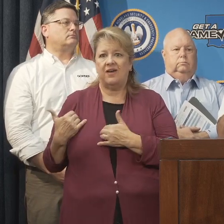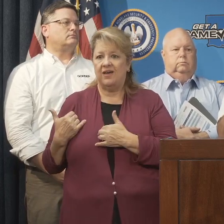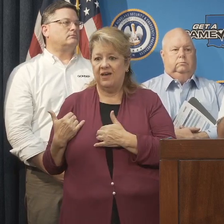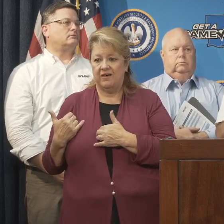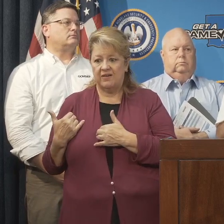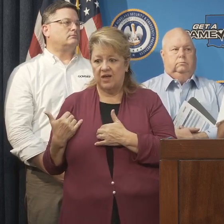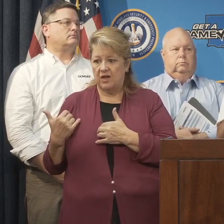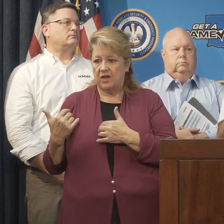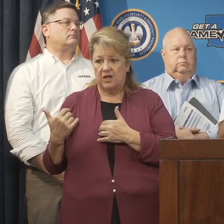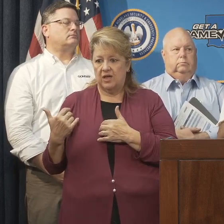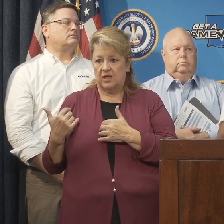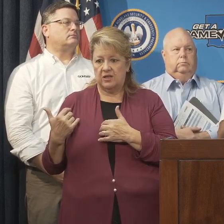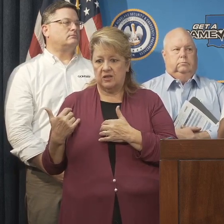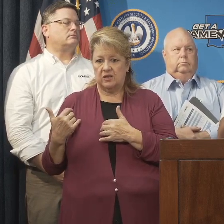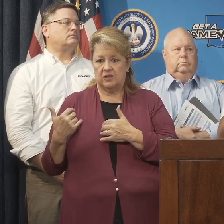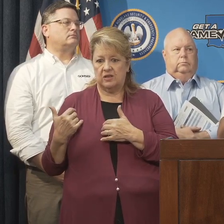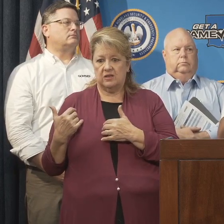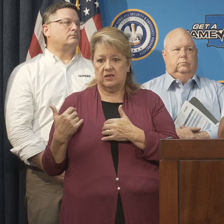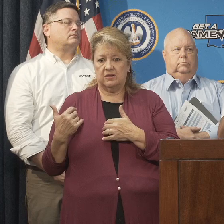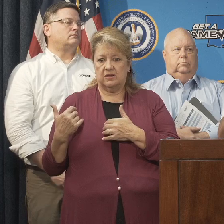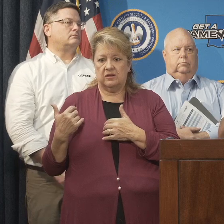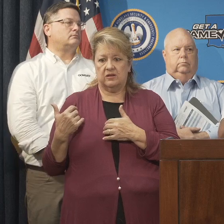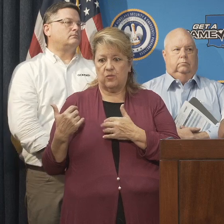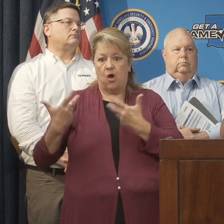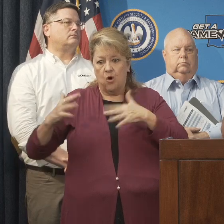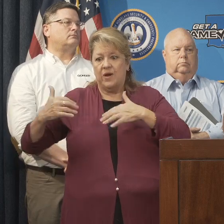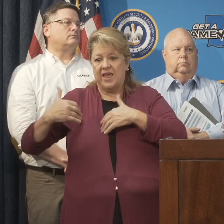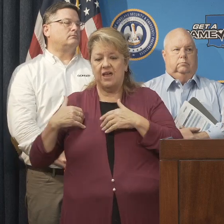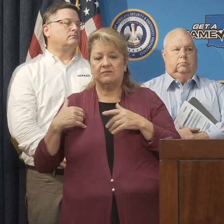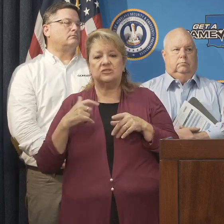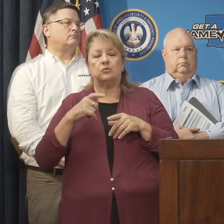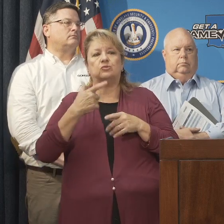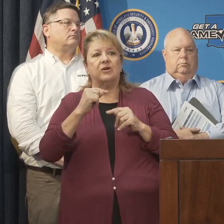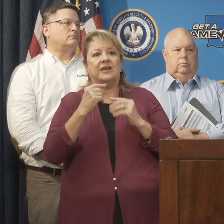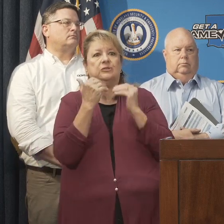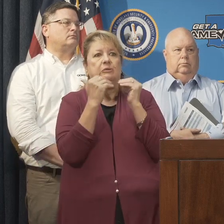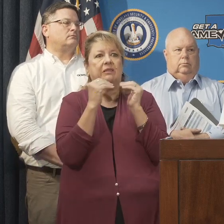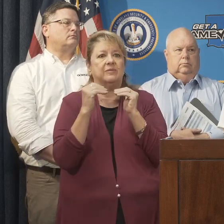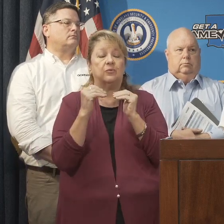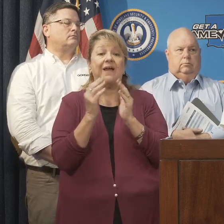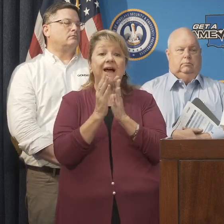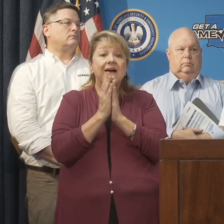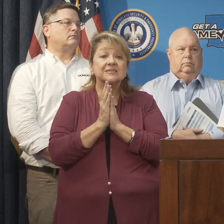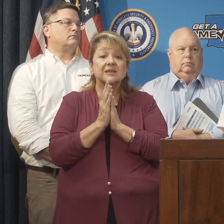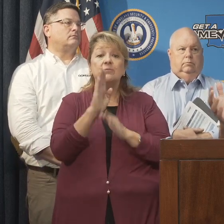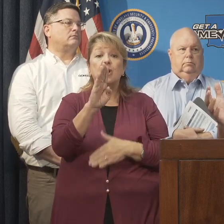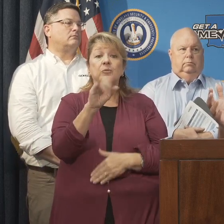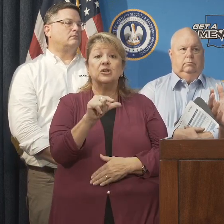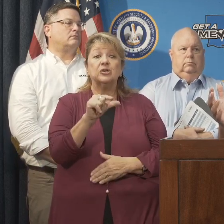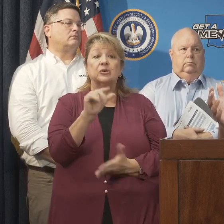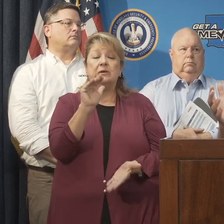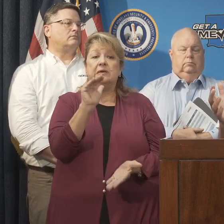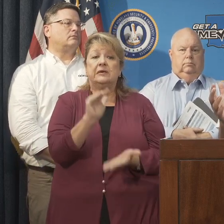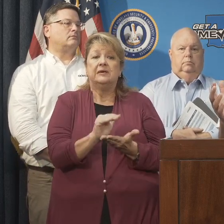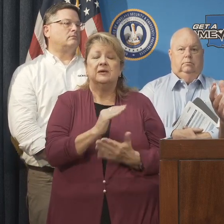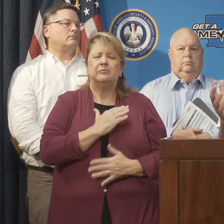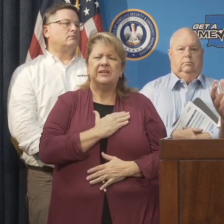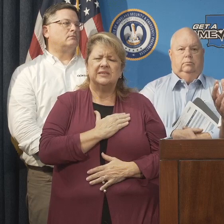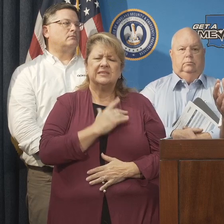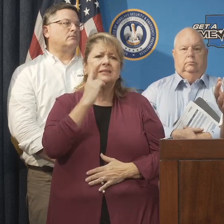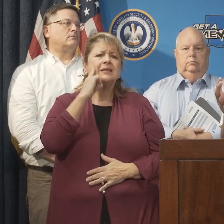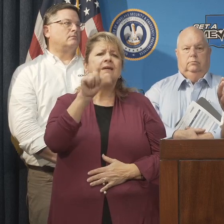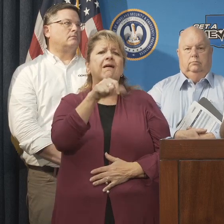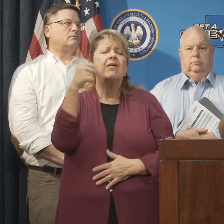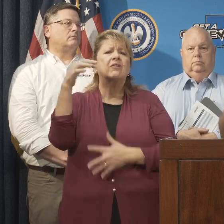the absolutely necessary and so forth. And so that's why we're asking for that. I think that's the guidance that's going out in the higher